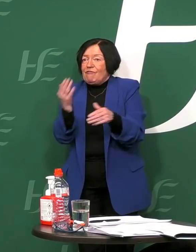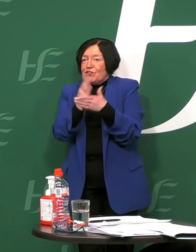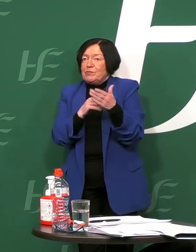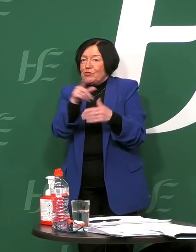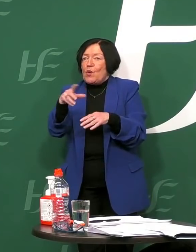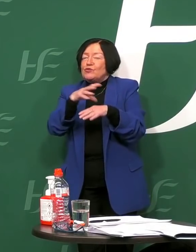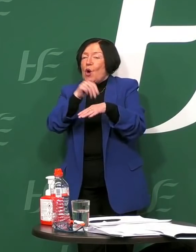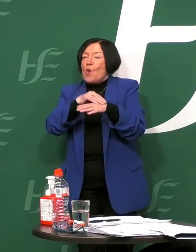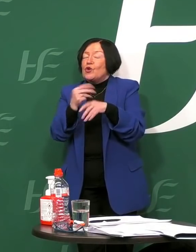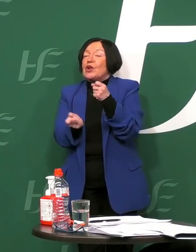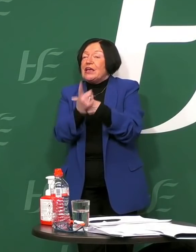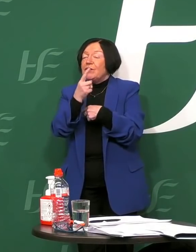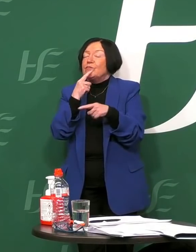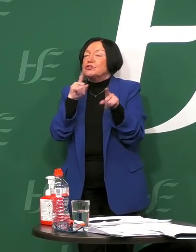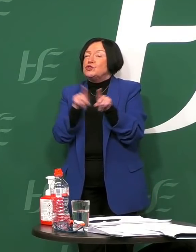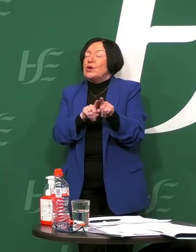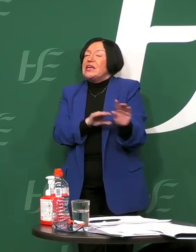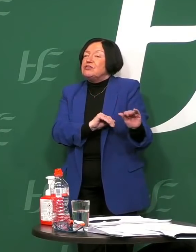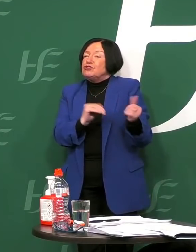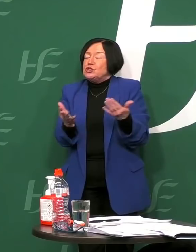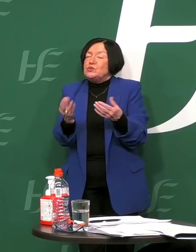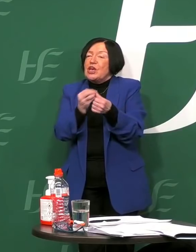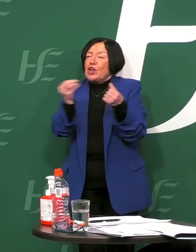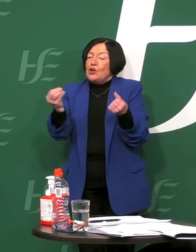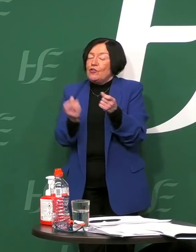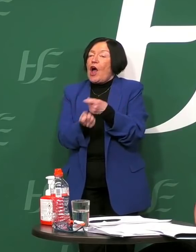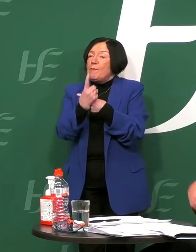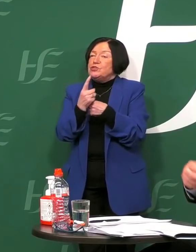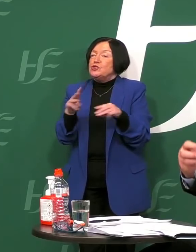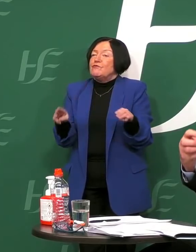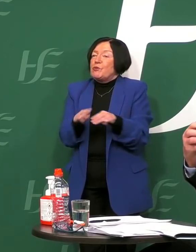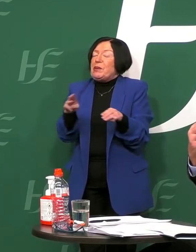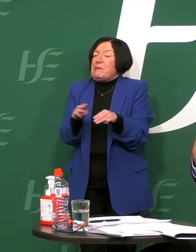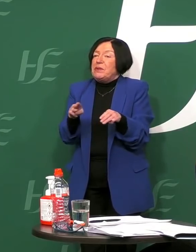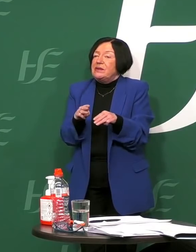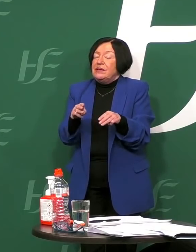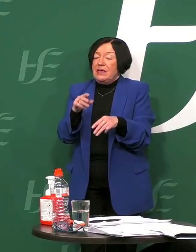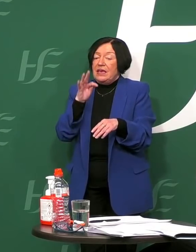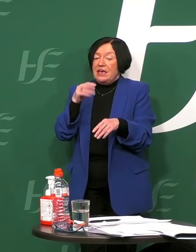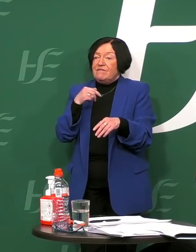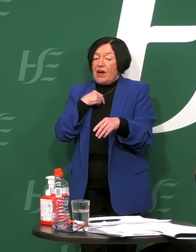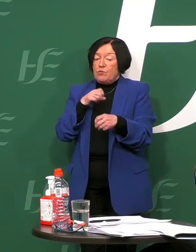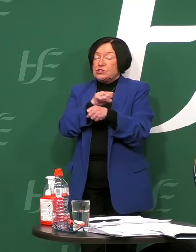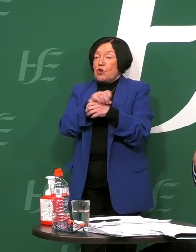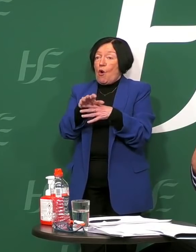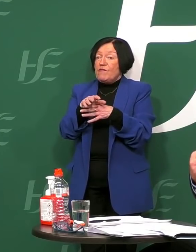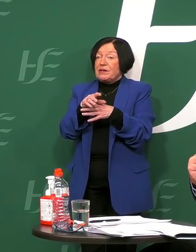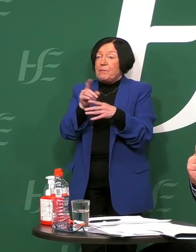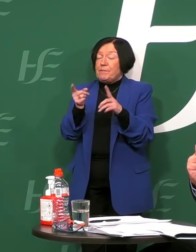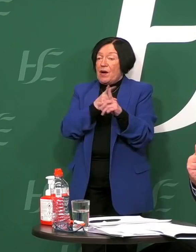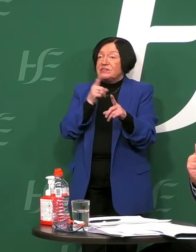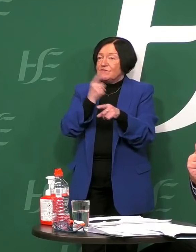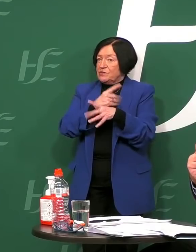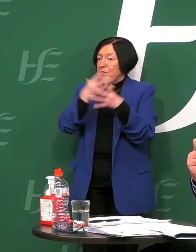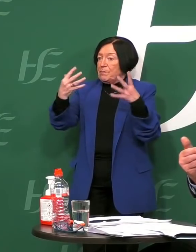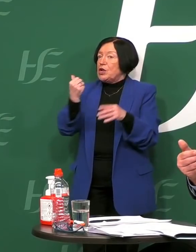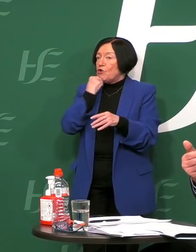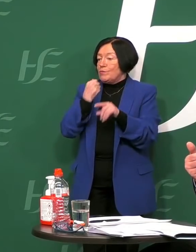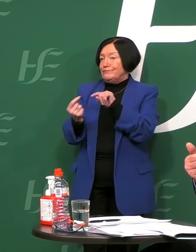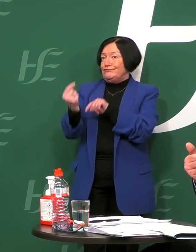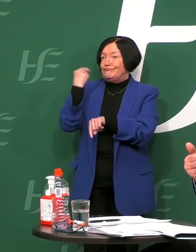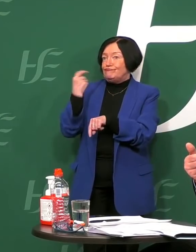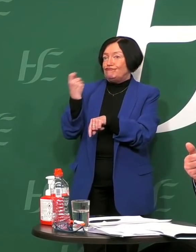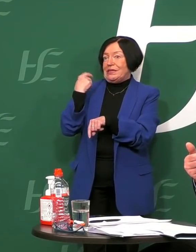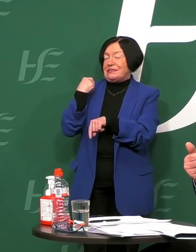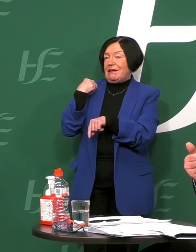older issues that were there, but also introduced another opportunity for people, which is that if I was COVID positive, and there's been big numbers in recent times, of course,